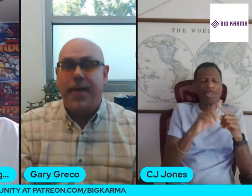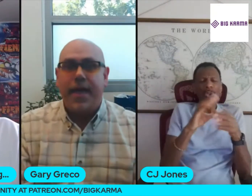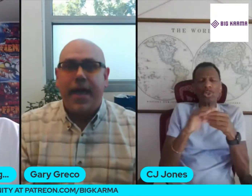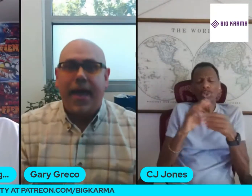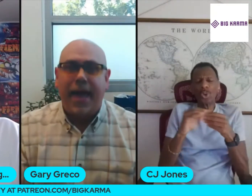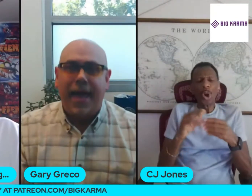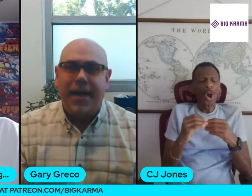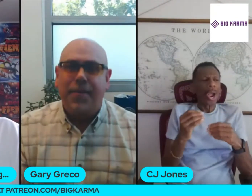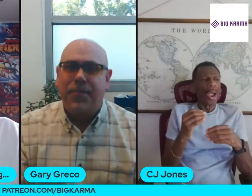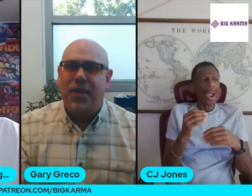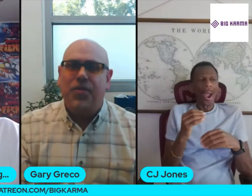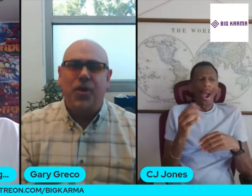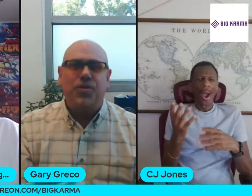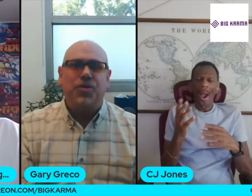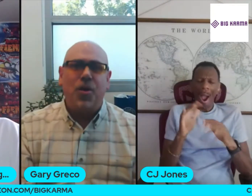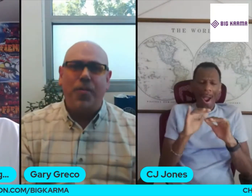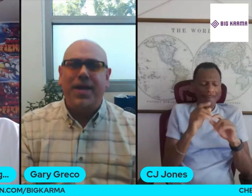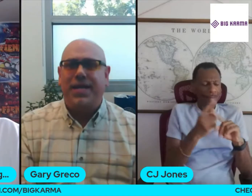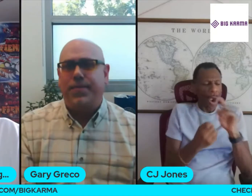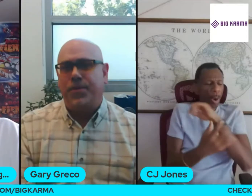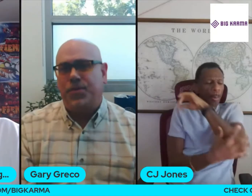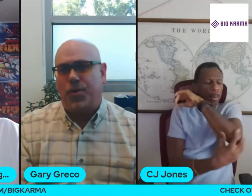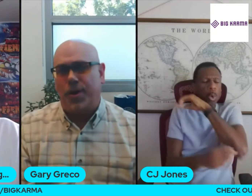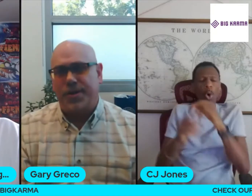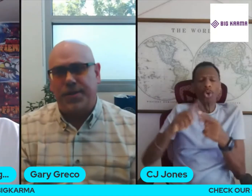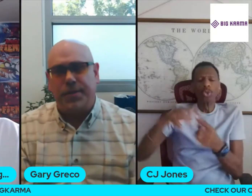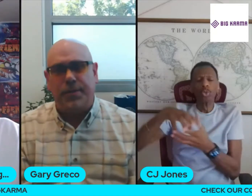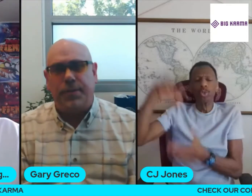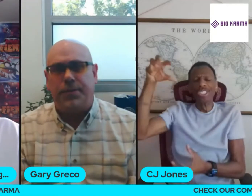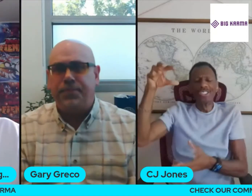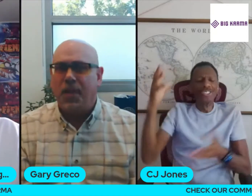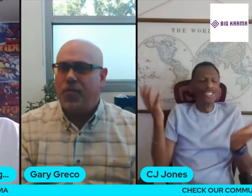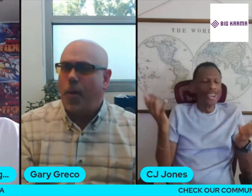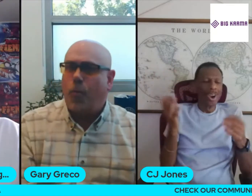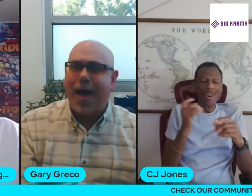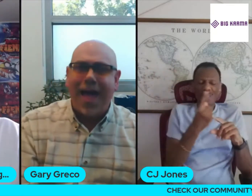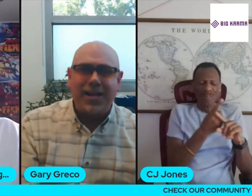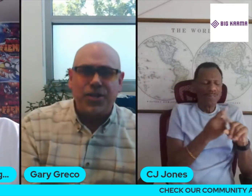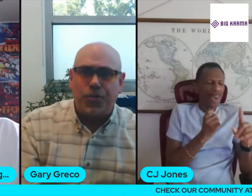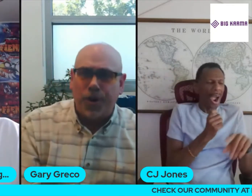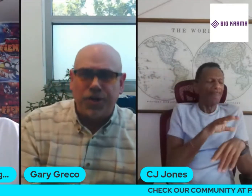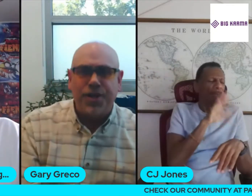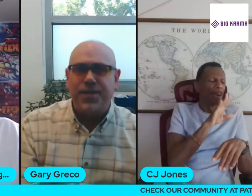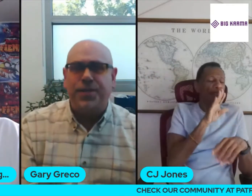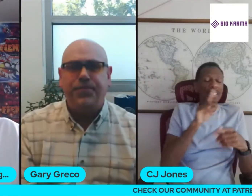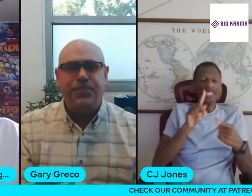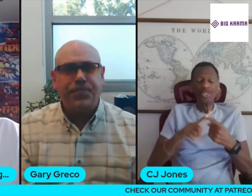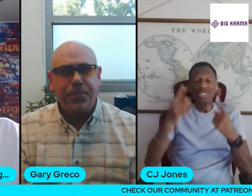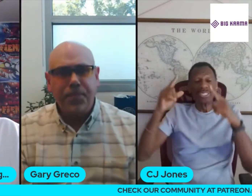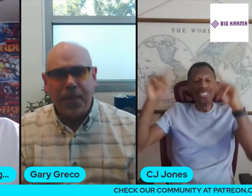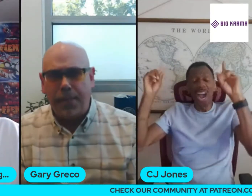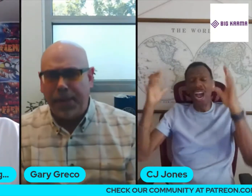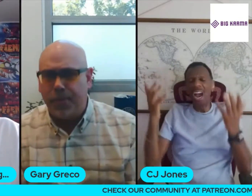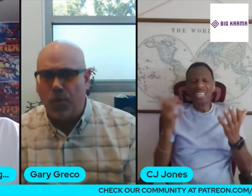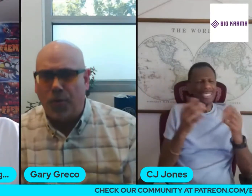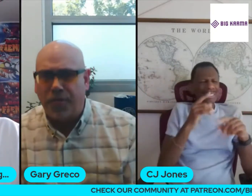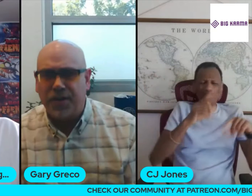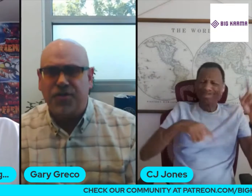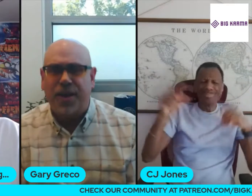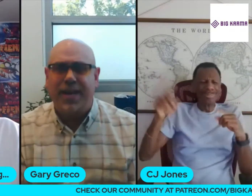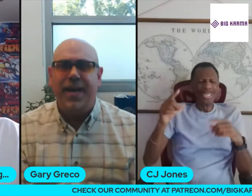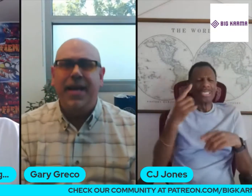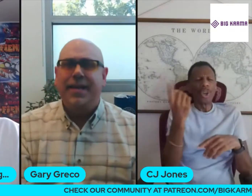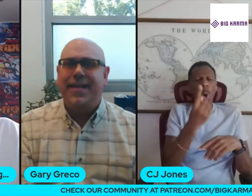off. And there's so many different stories from rags to riches, people who